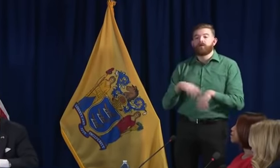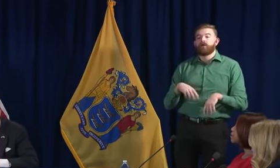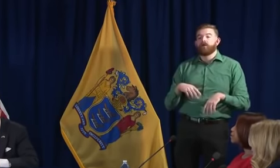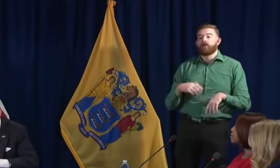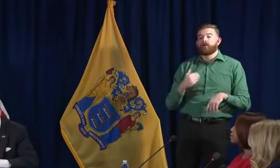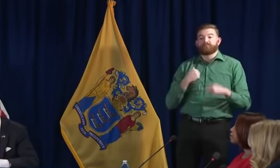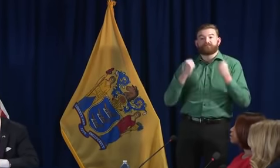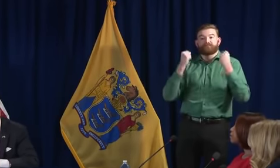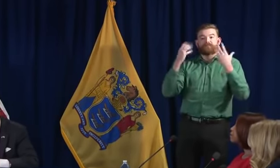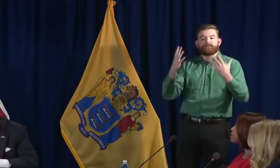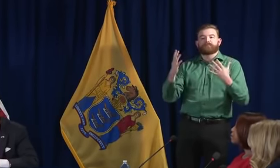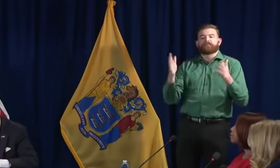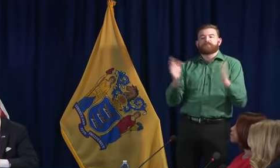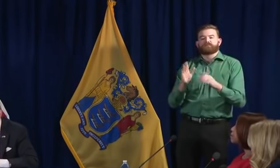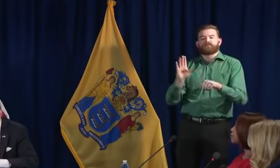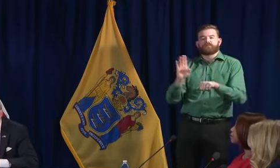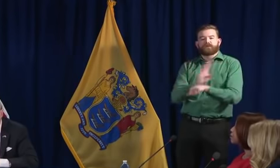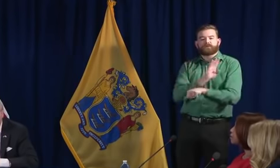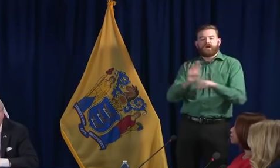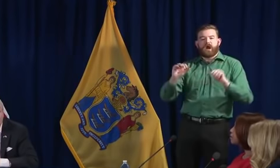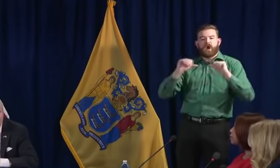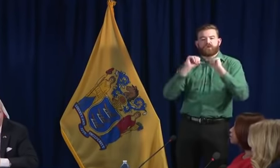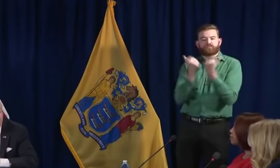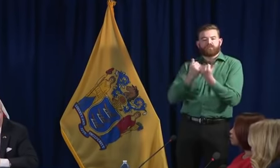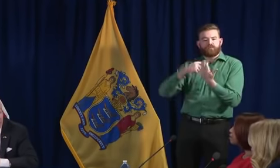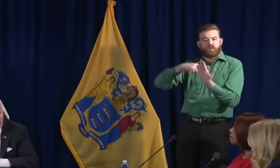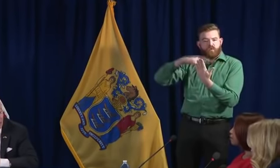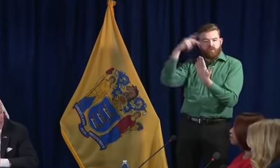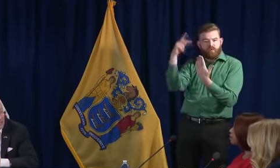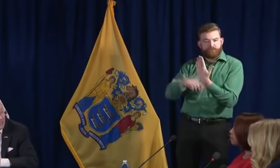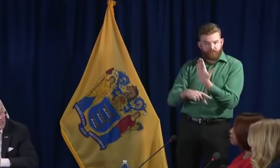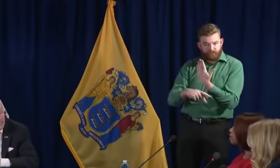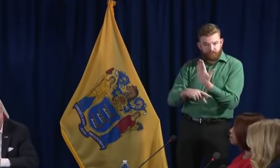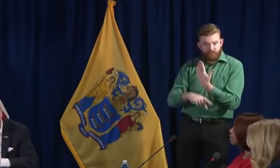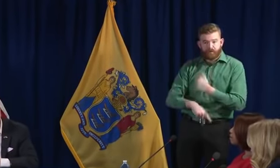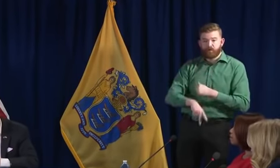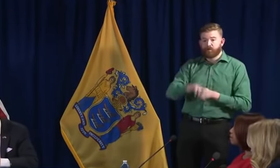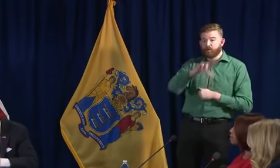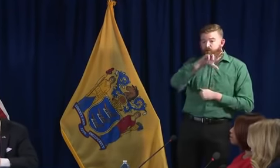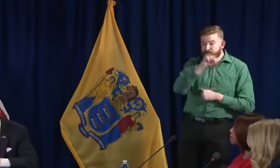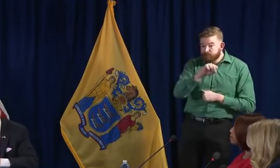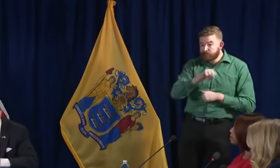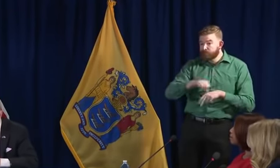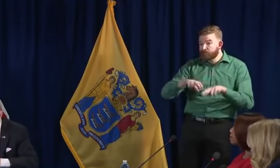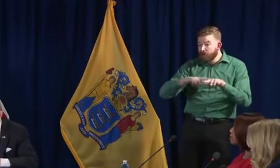for bus and rail transit. You can imagine the impact that this is having on NJ Transit